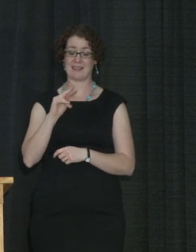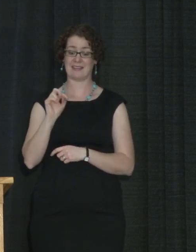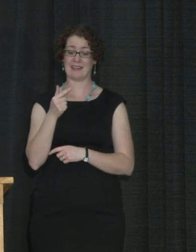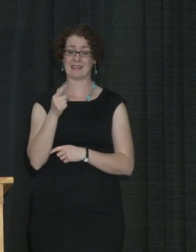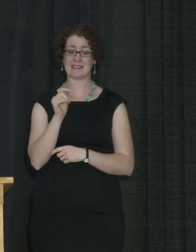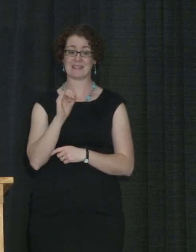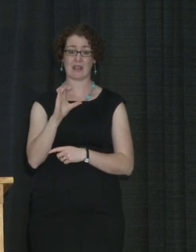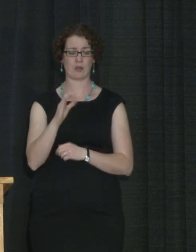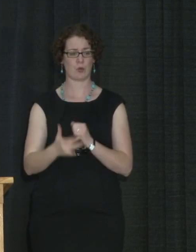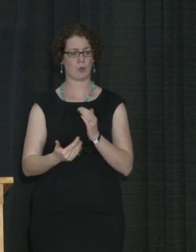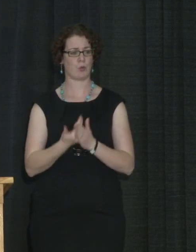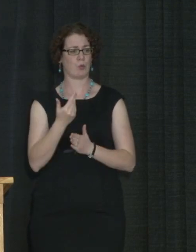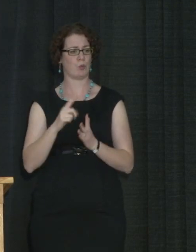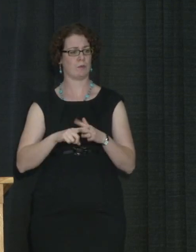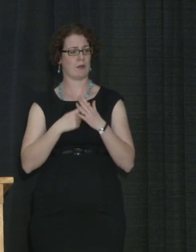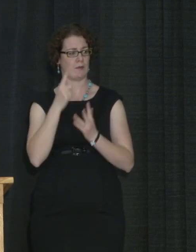beginning.